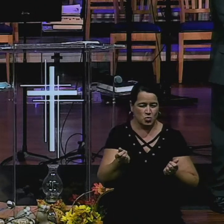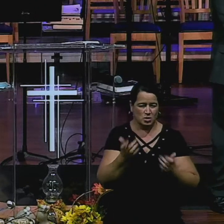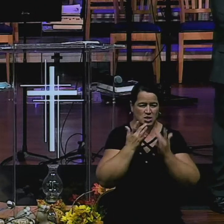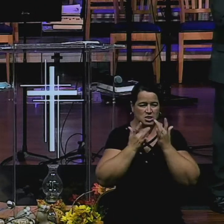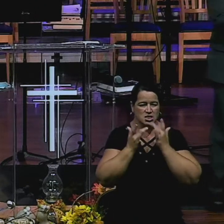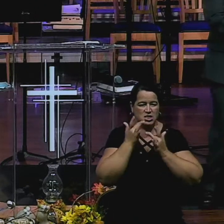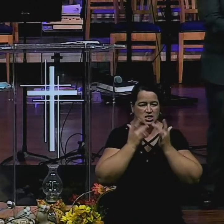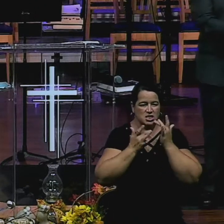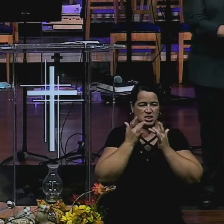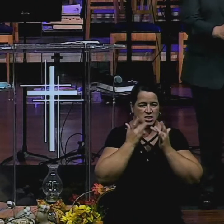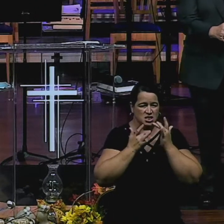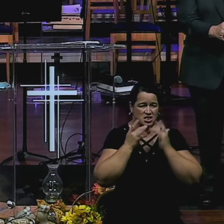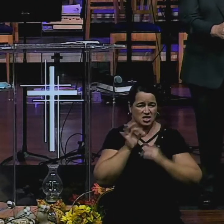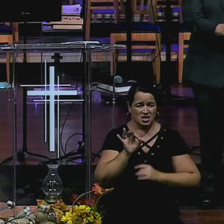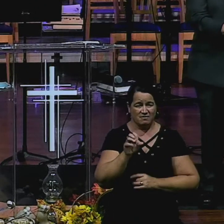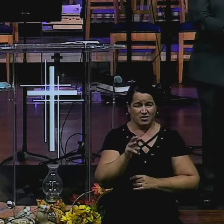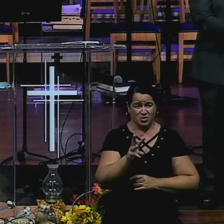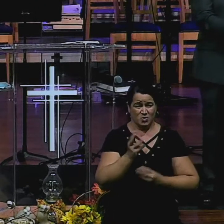there will be. And this is sad news.